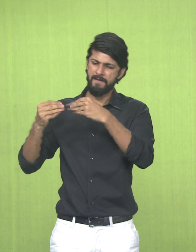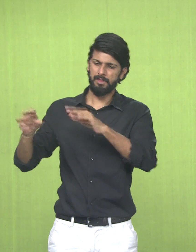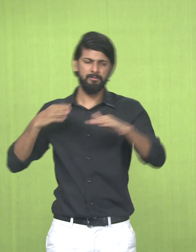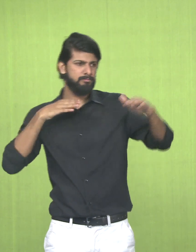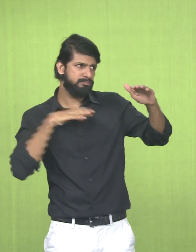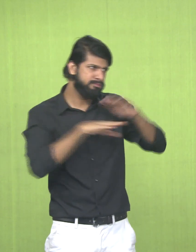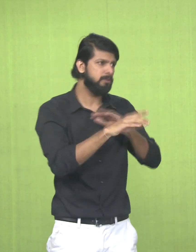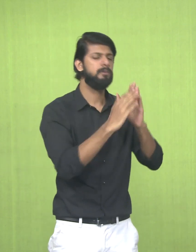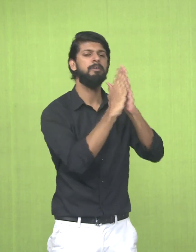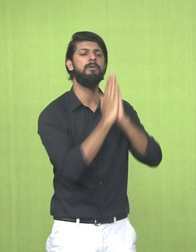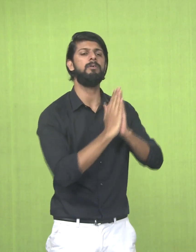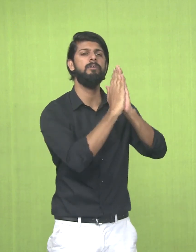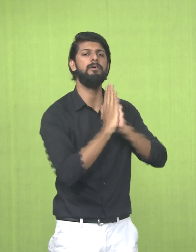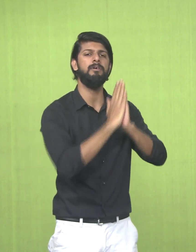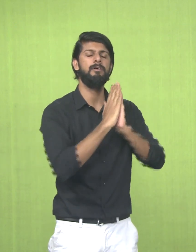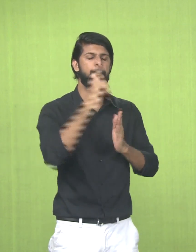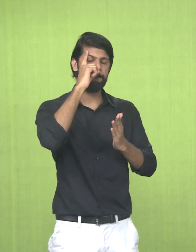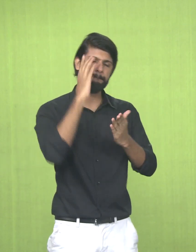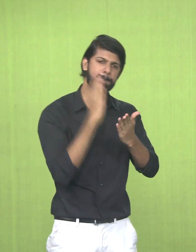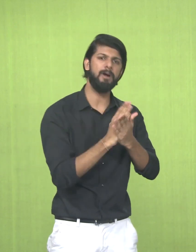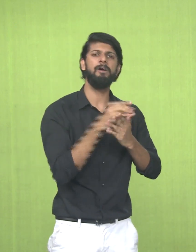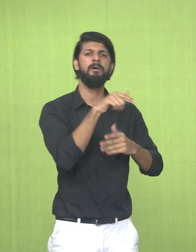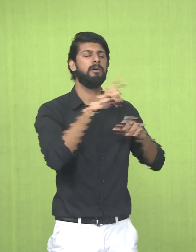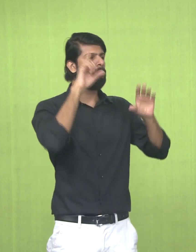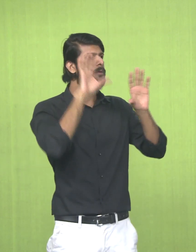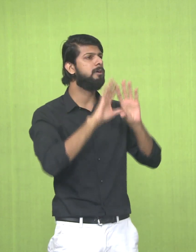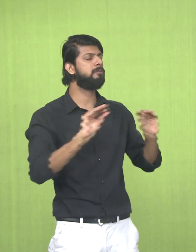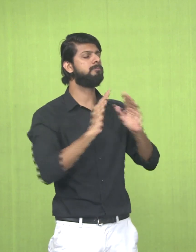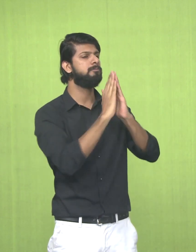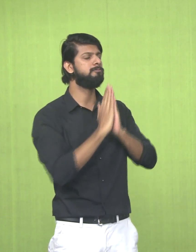which are for prayers of the faithful and followers.